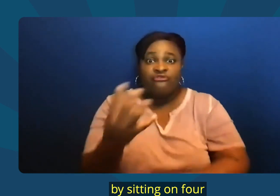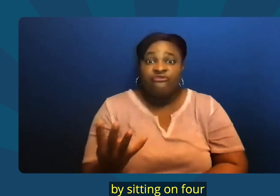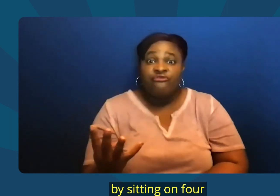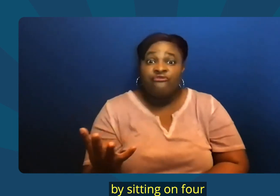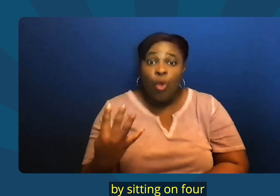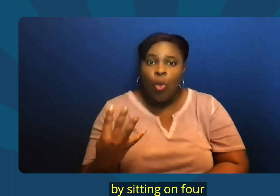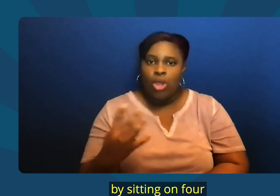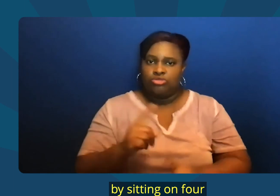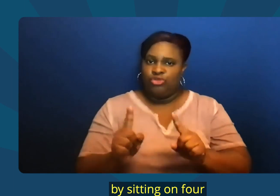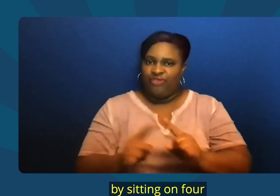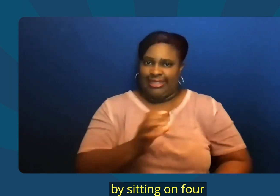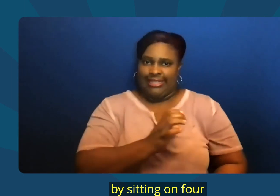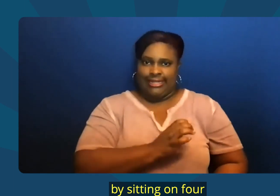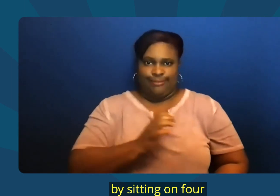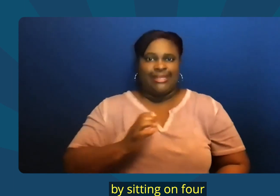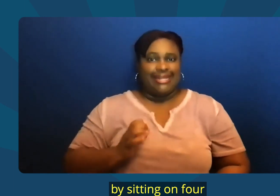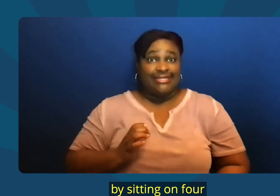committees.